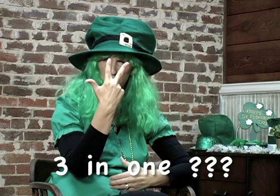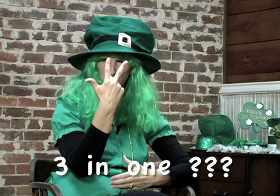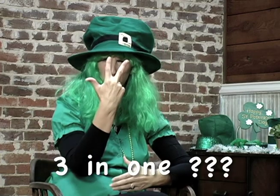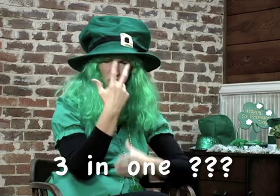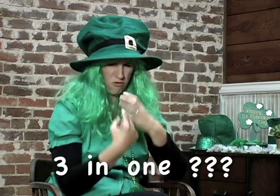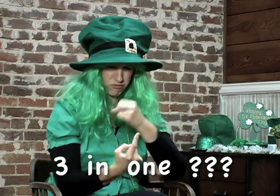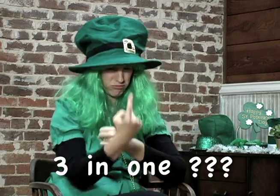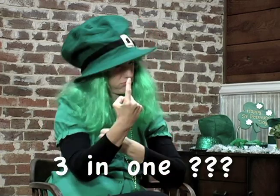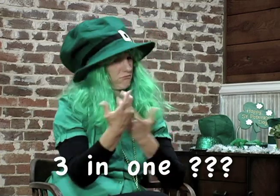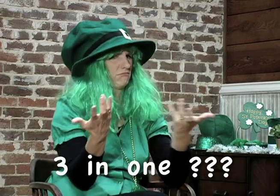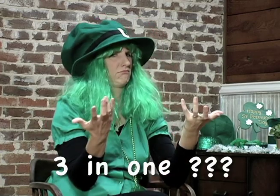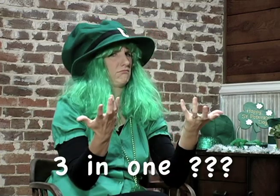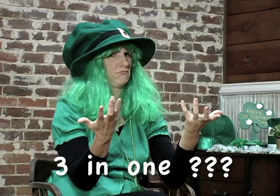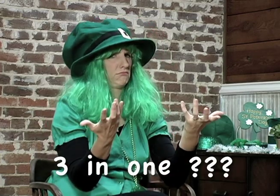there be three in one?